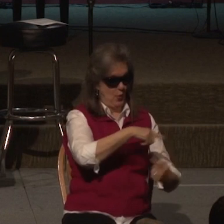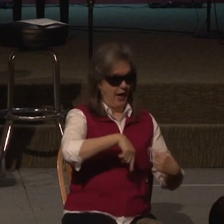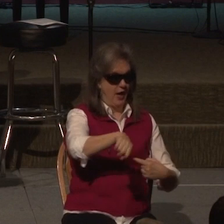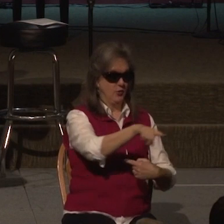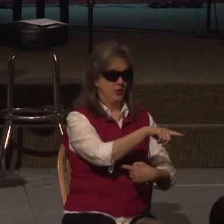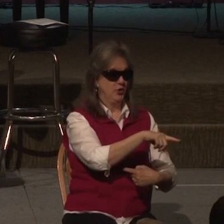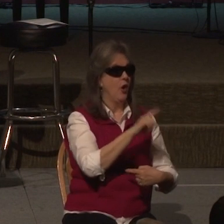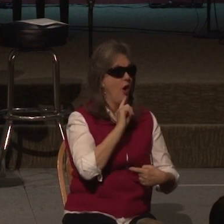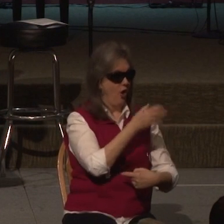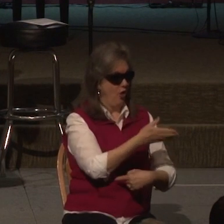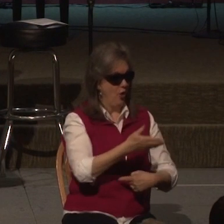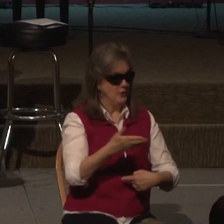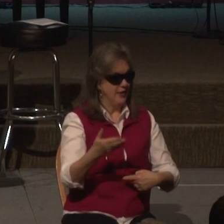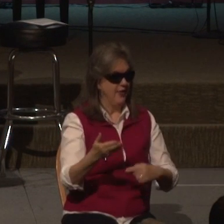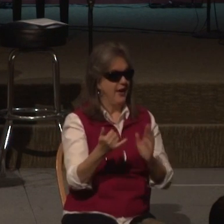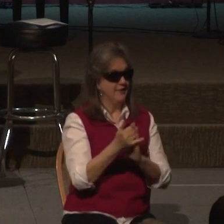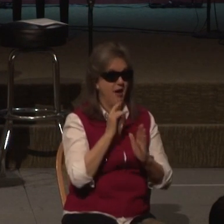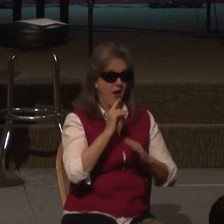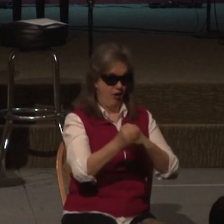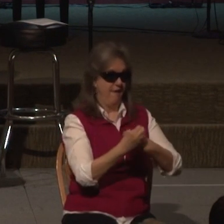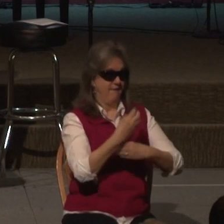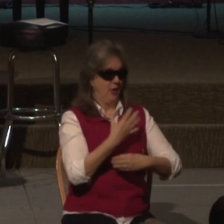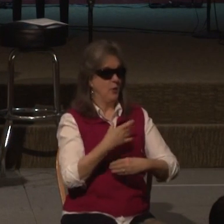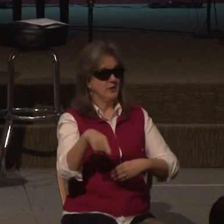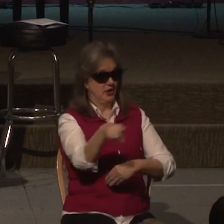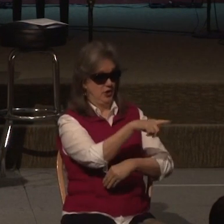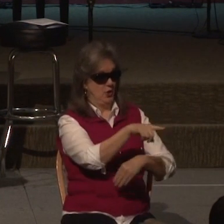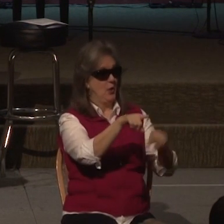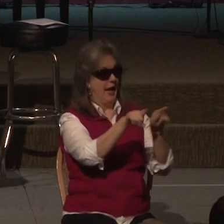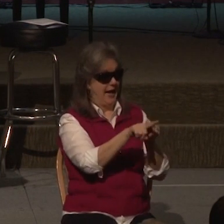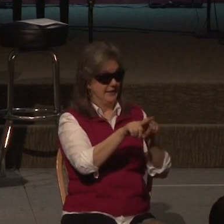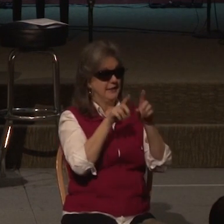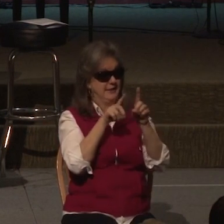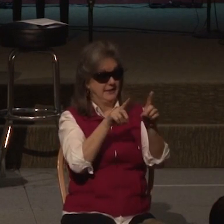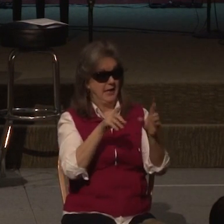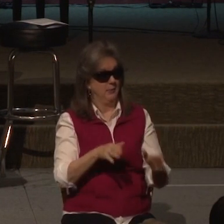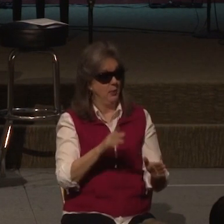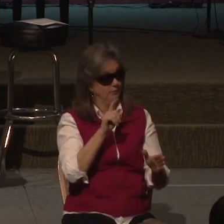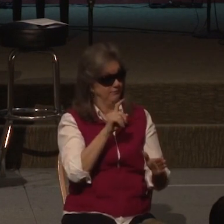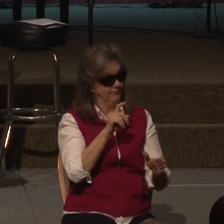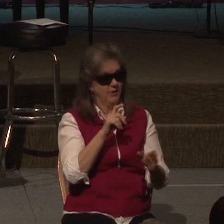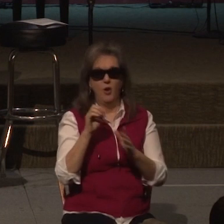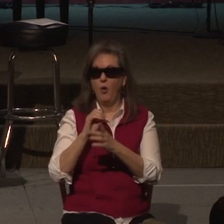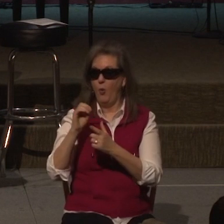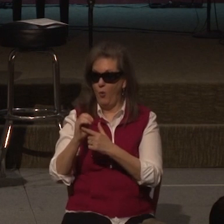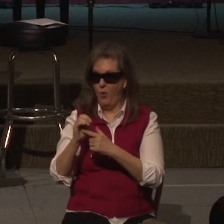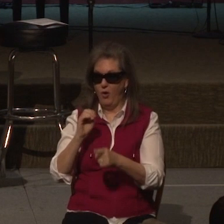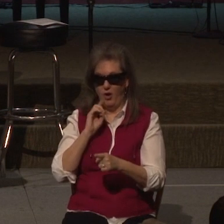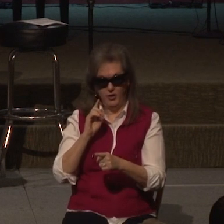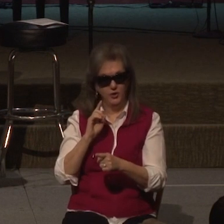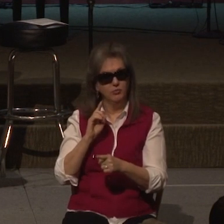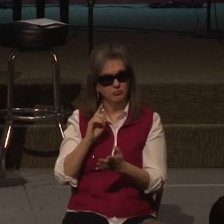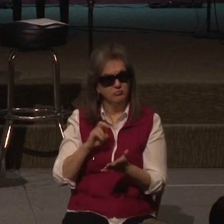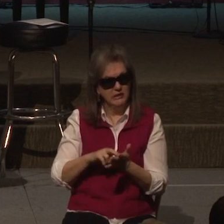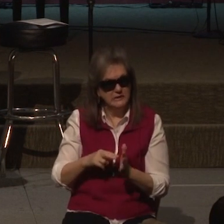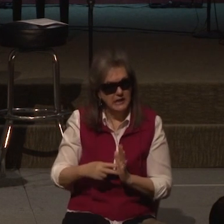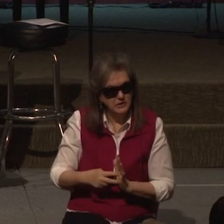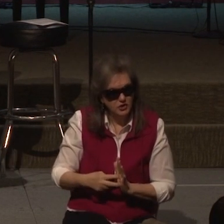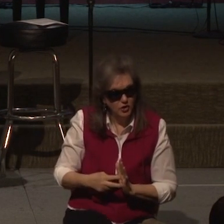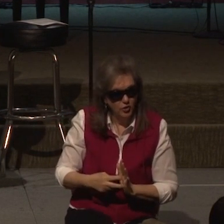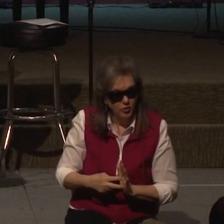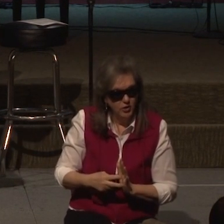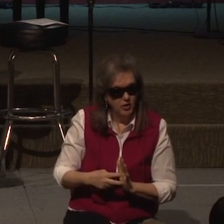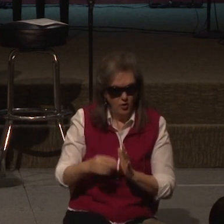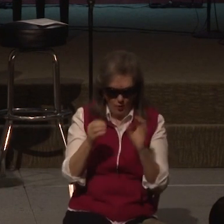your surroundings, are those the things that are influencing you as a disciple? Or are you intentional